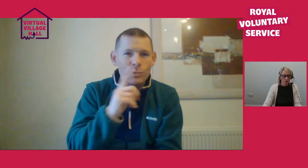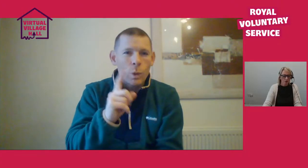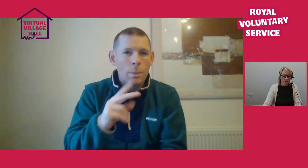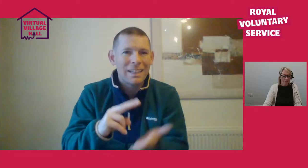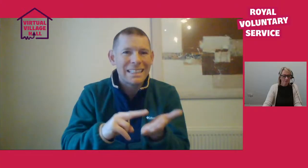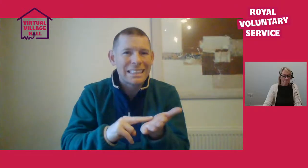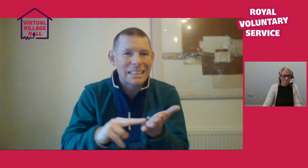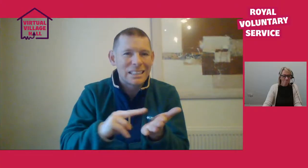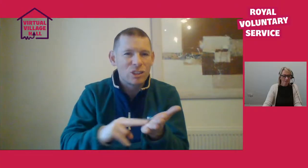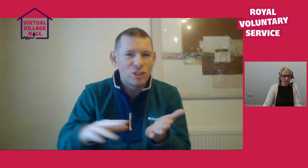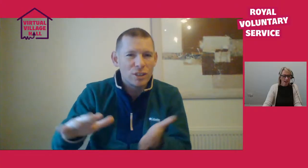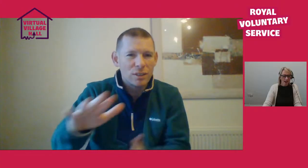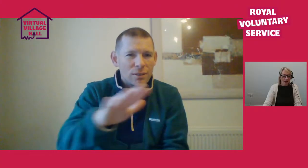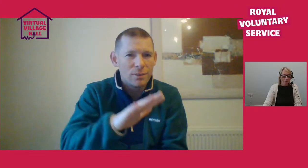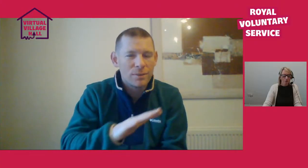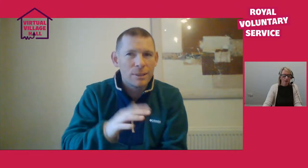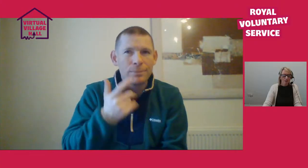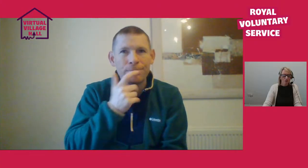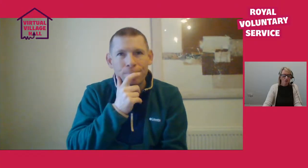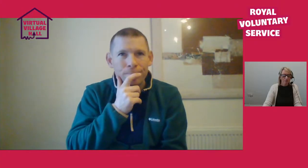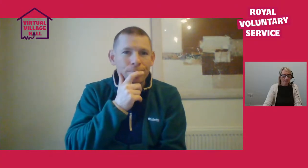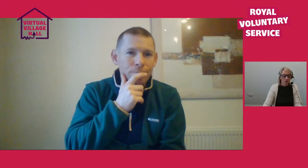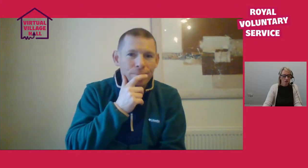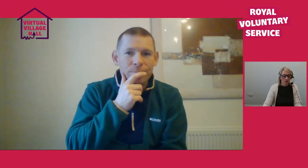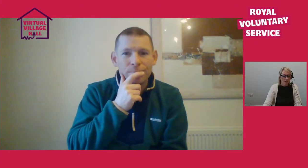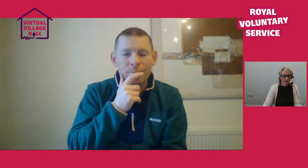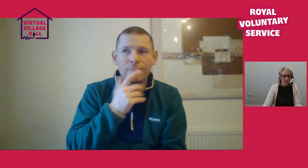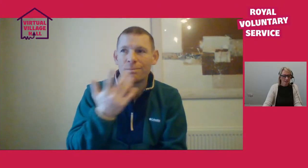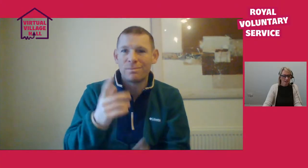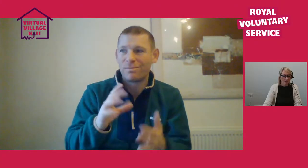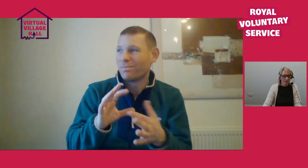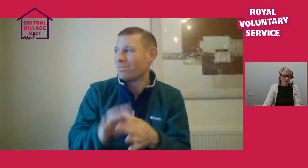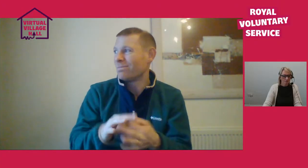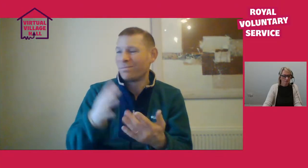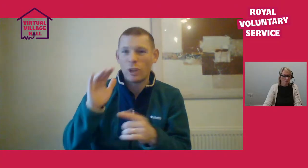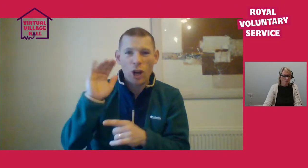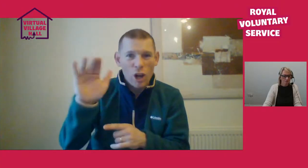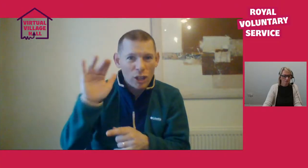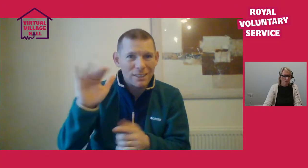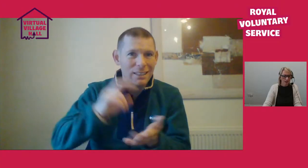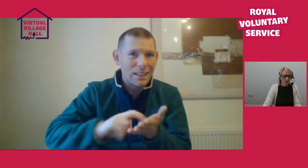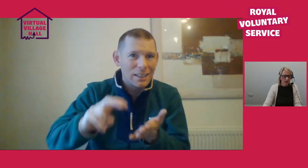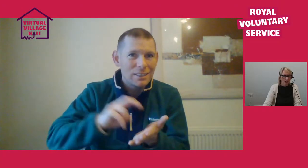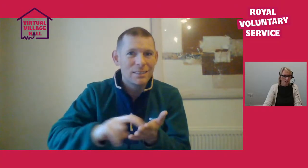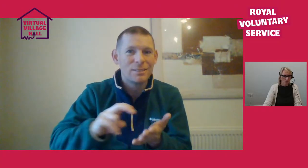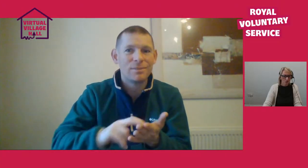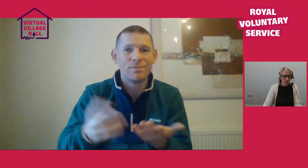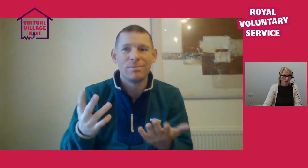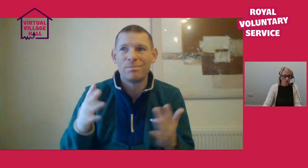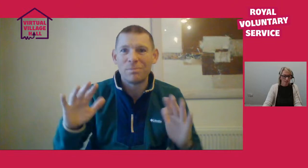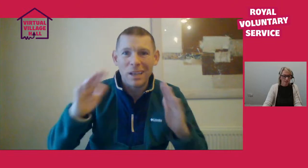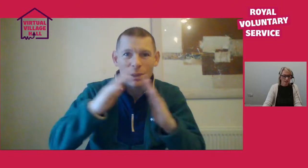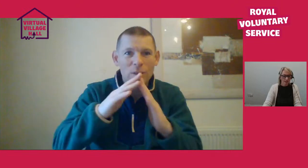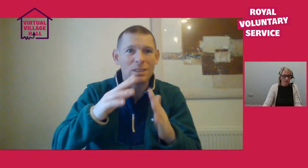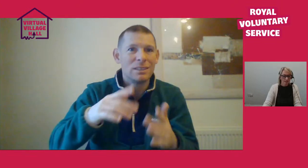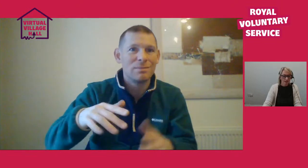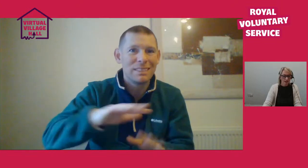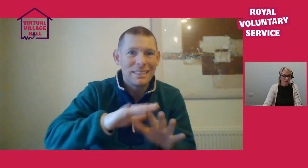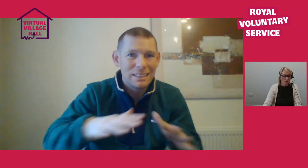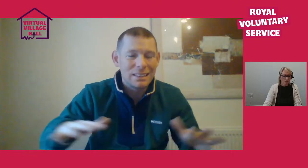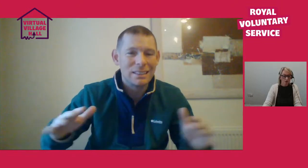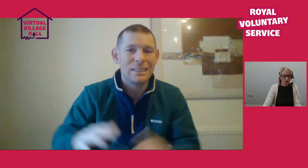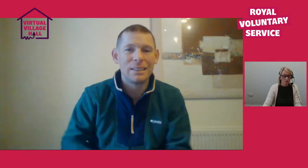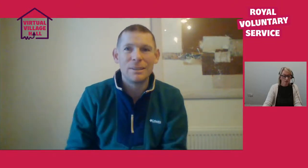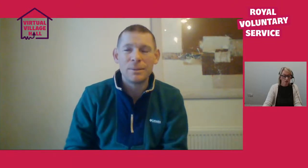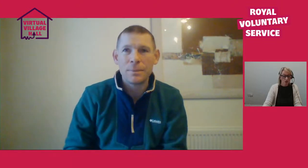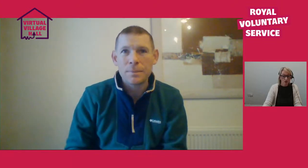think about it. And I thought, let's do some nature signs today. So these are going to be signs